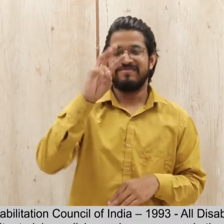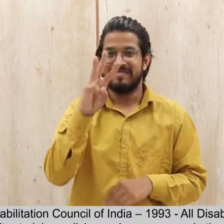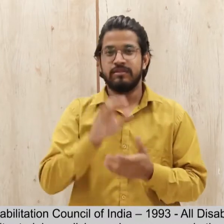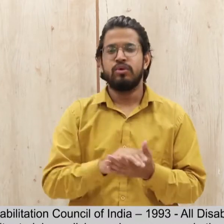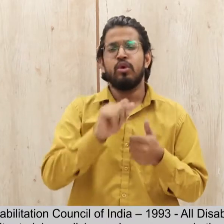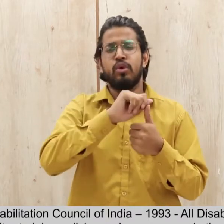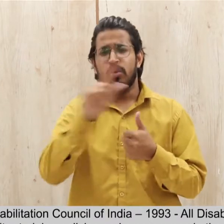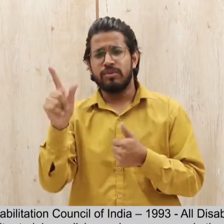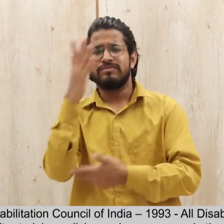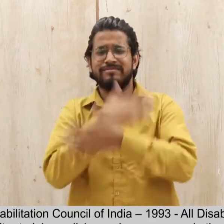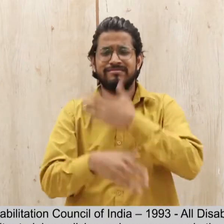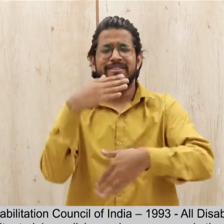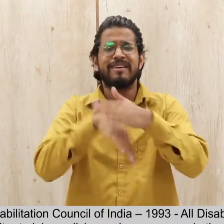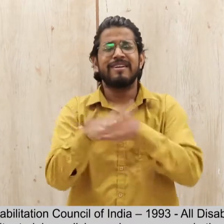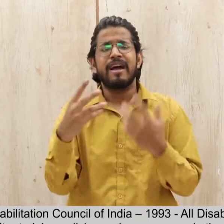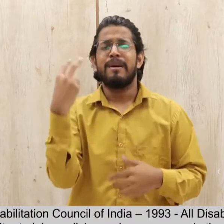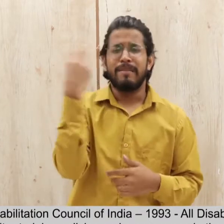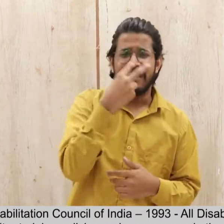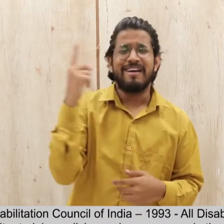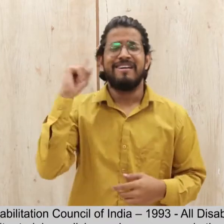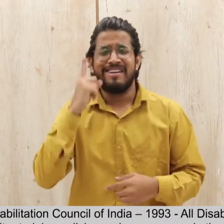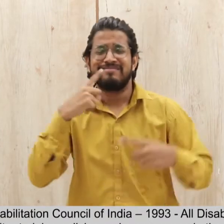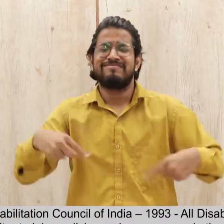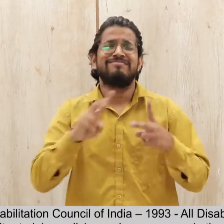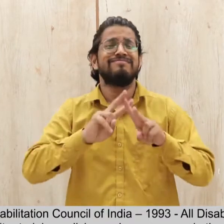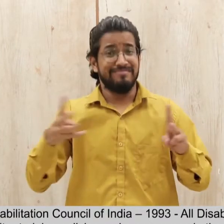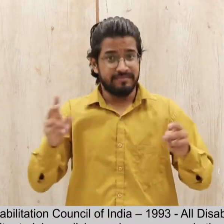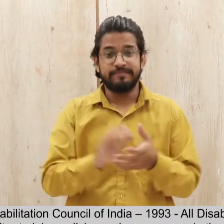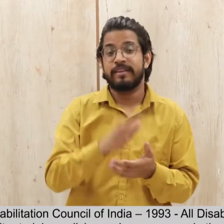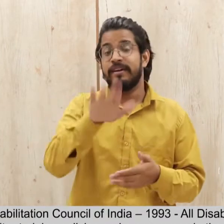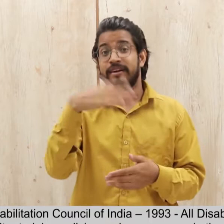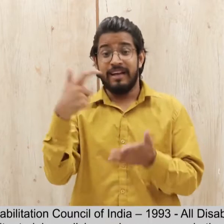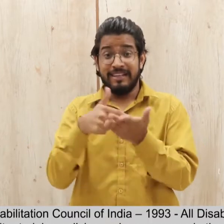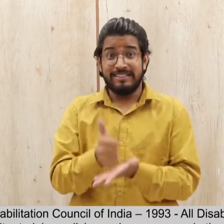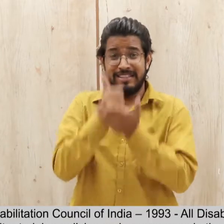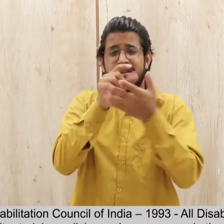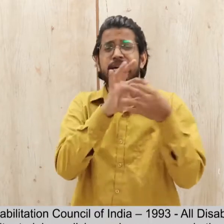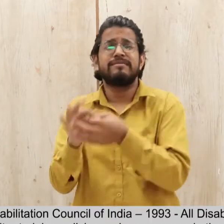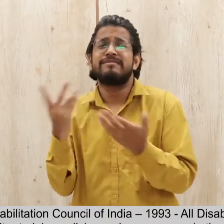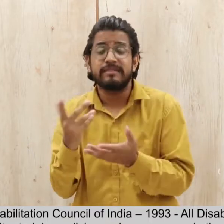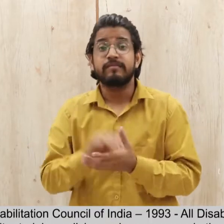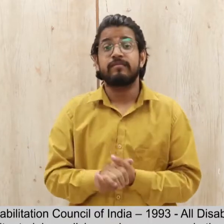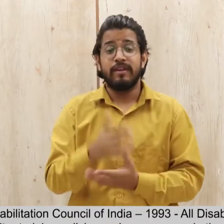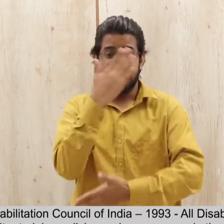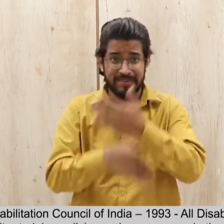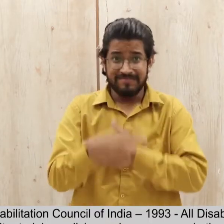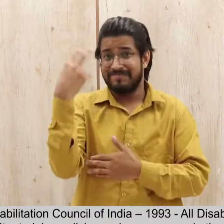1993. Dealing in all disabilities. Area of interest, to regulate and monitor training policies and programs in